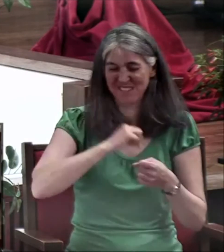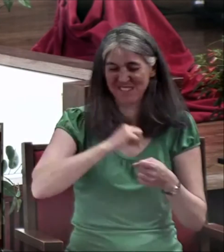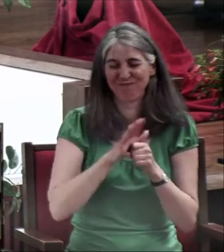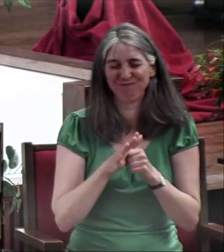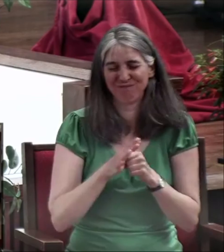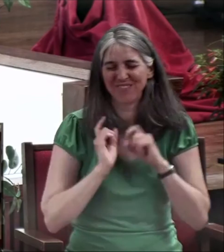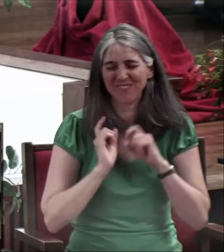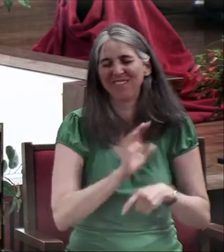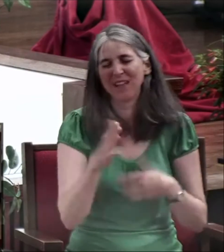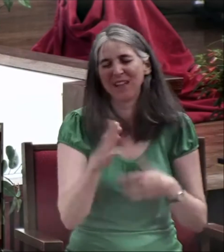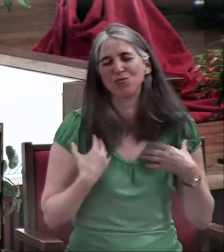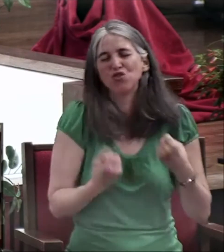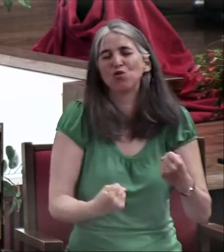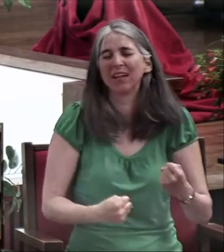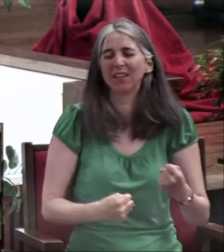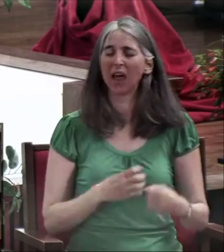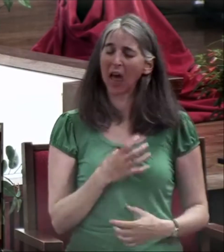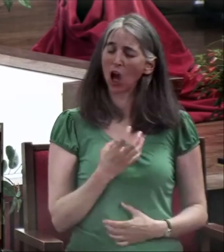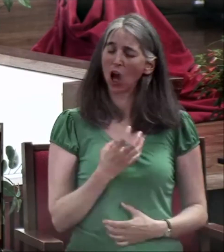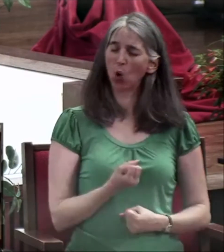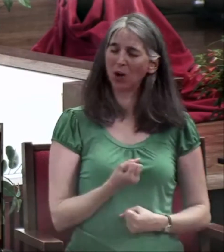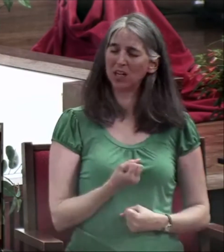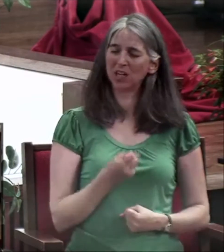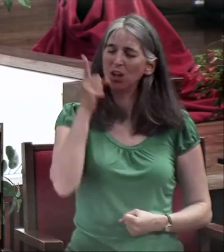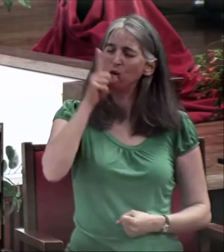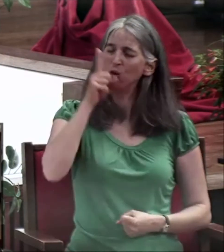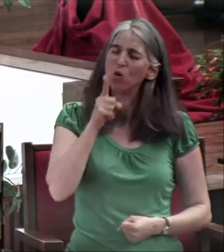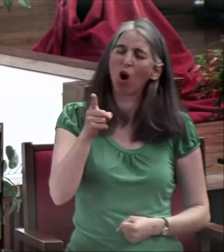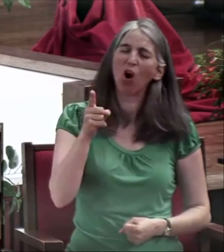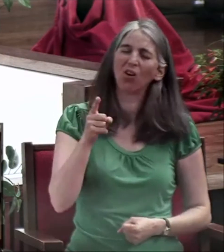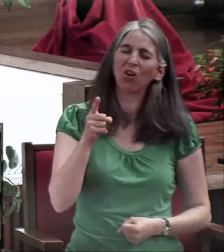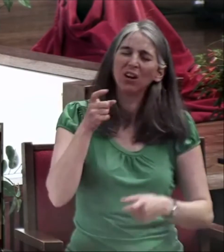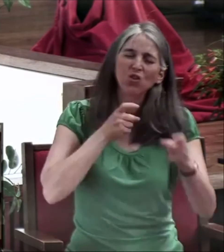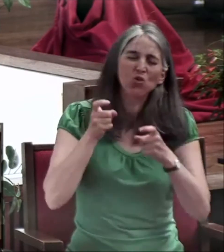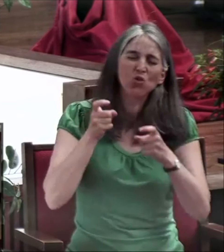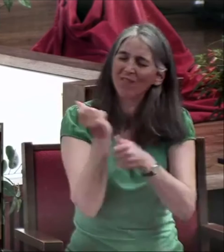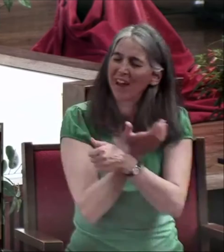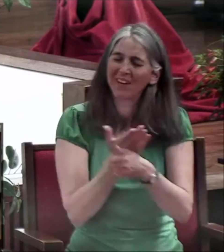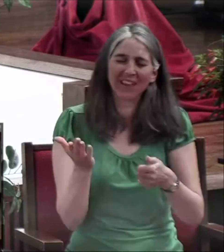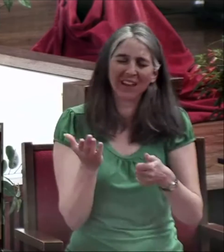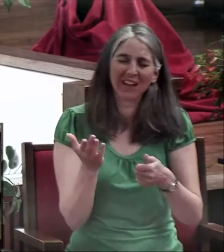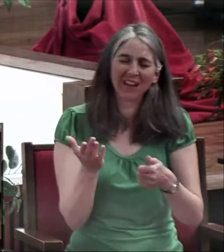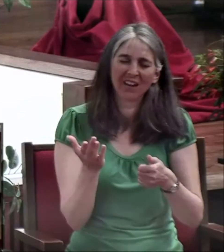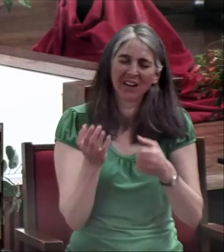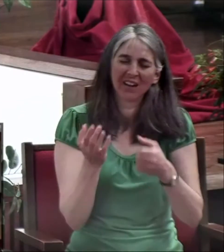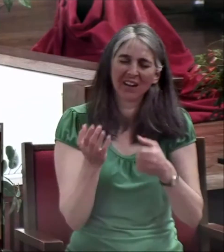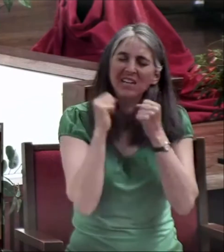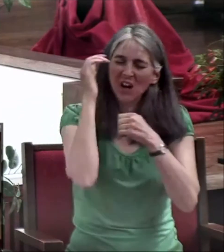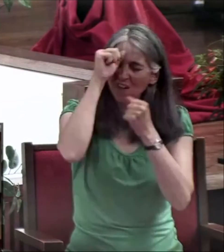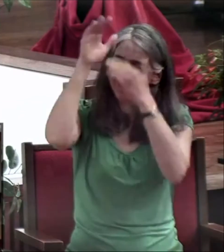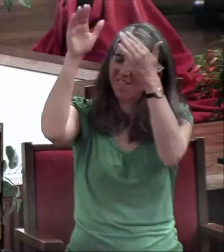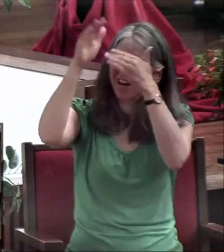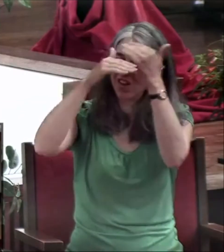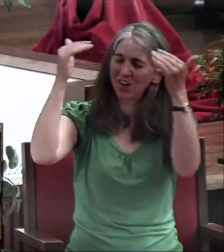strength and the courage that you are in control of everything. Dear Heavenly Father, I